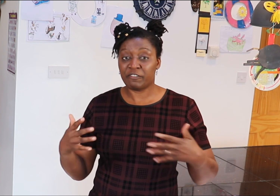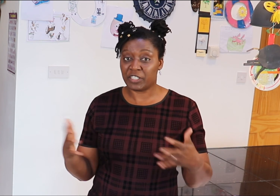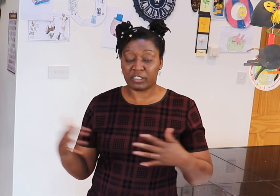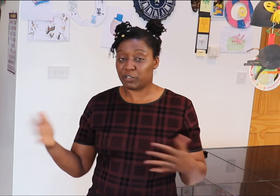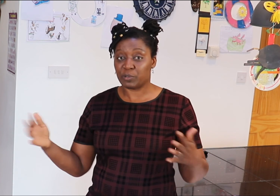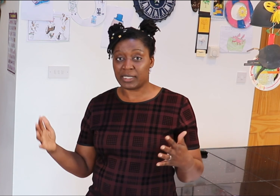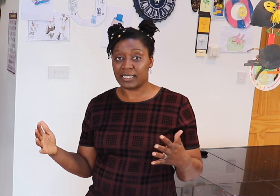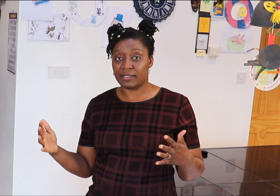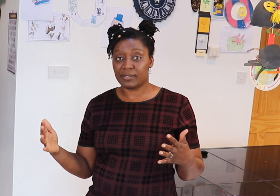severe difficulties